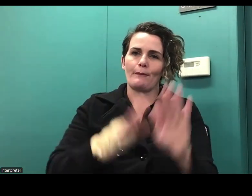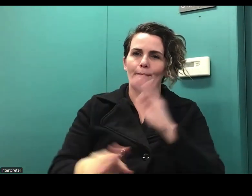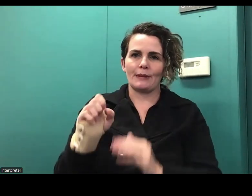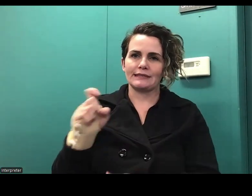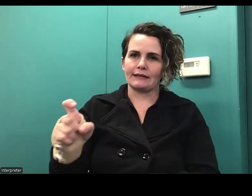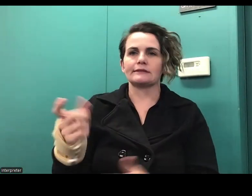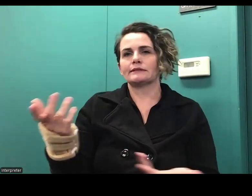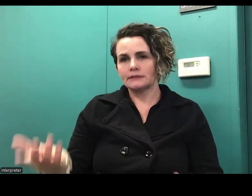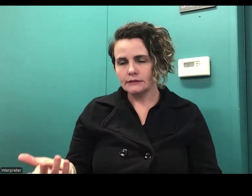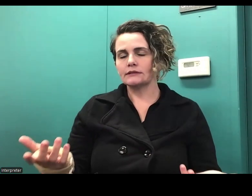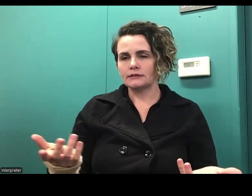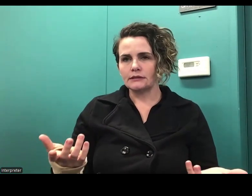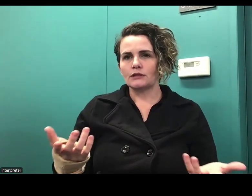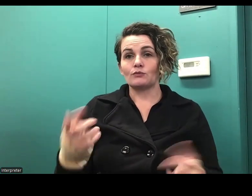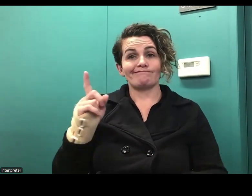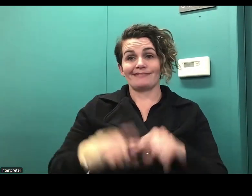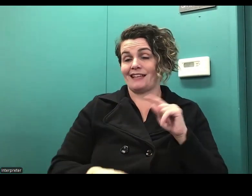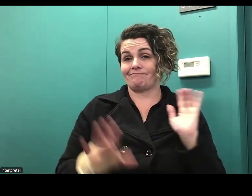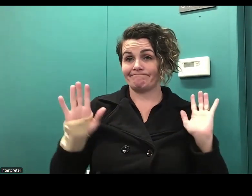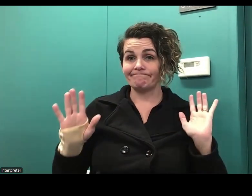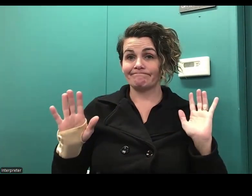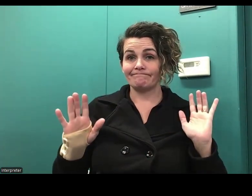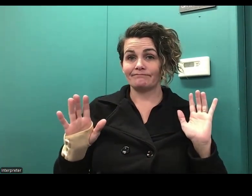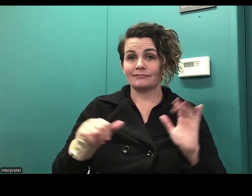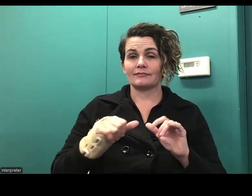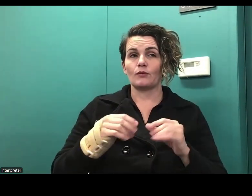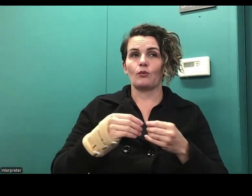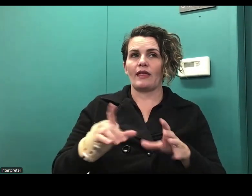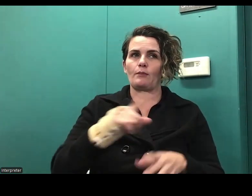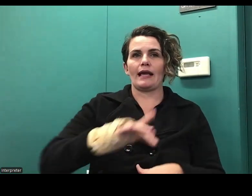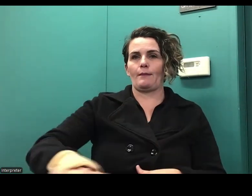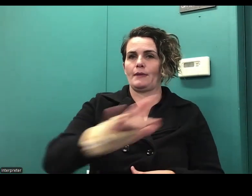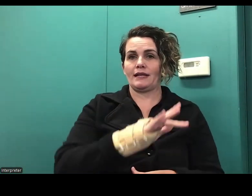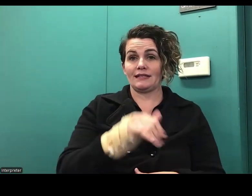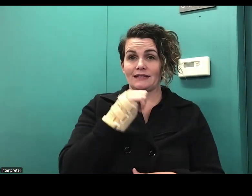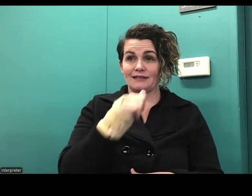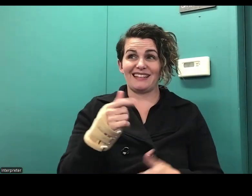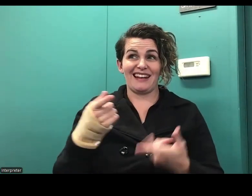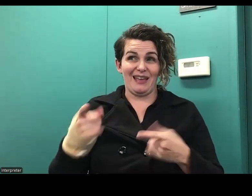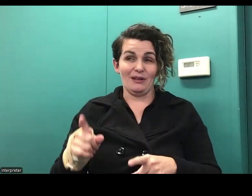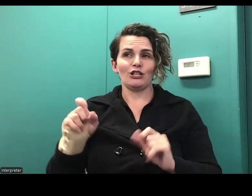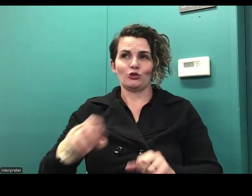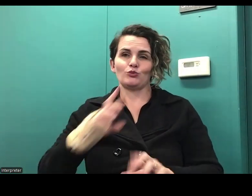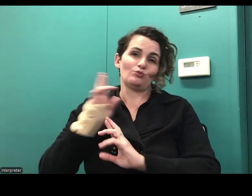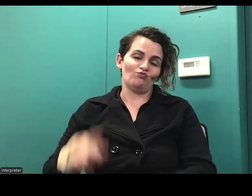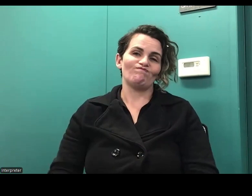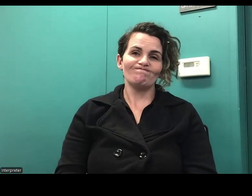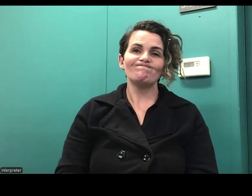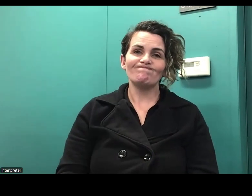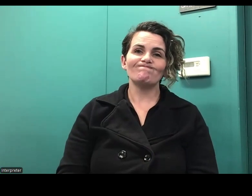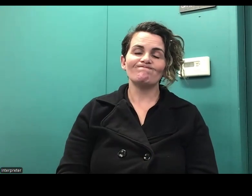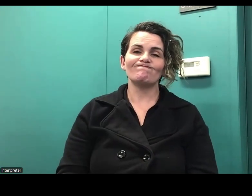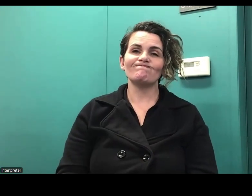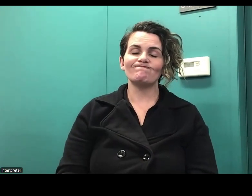imagine they can't go in unless it's cleared out. If that's not happening, then they have to talk to me.